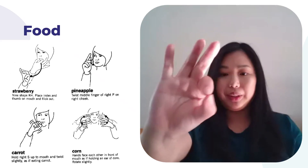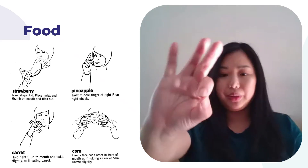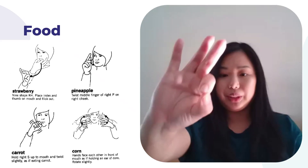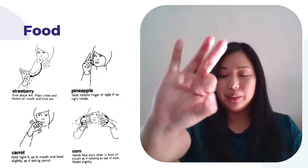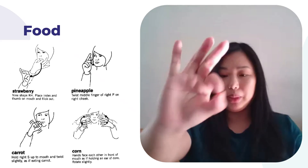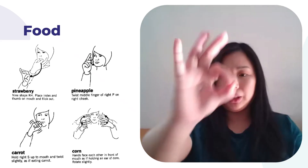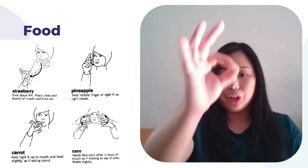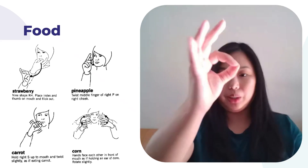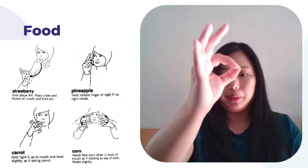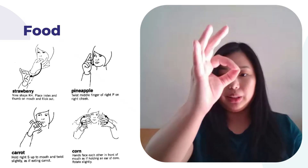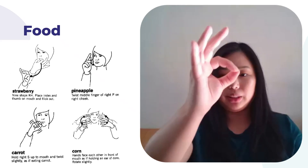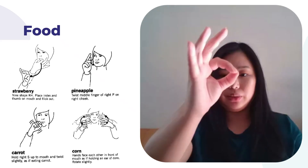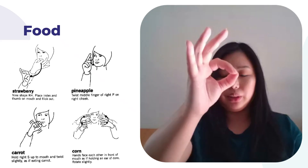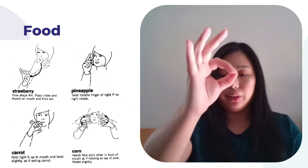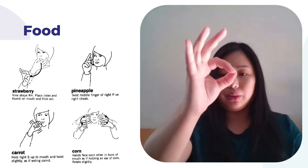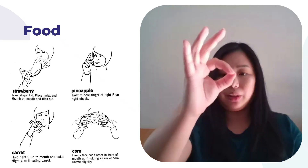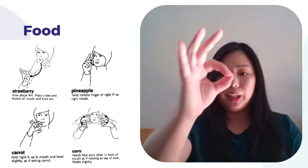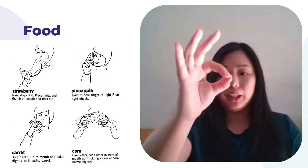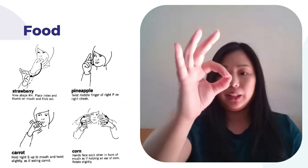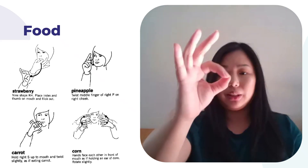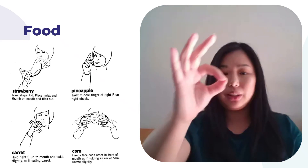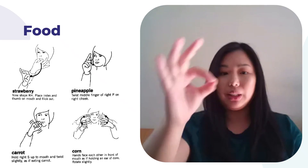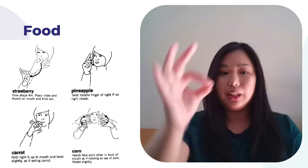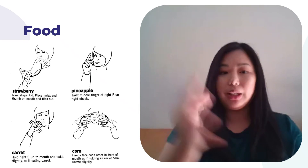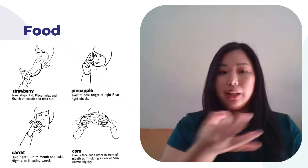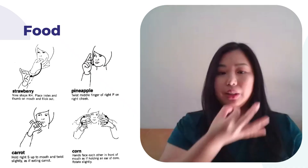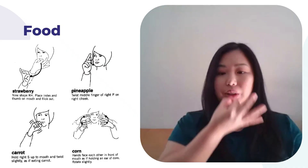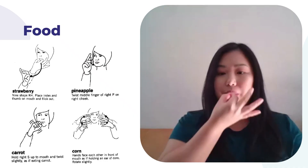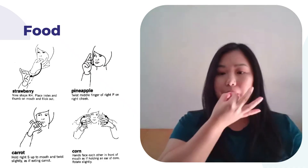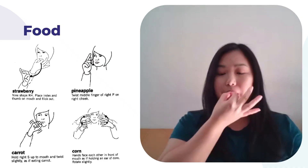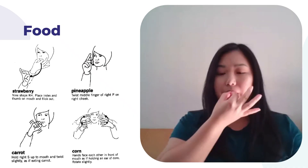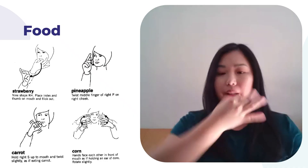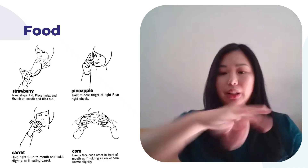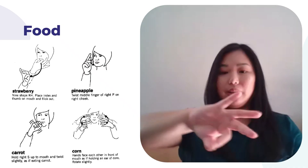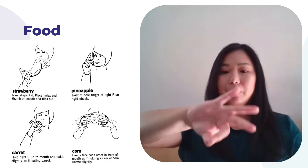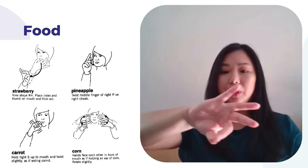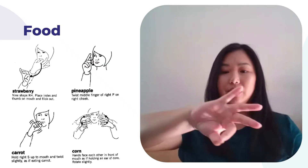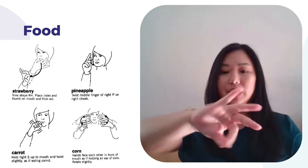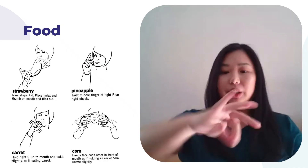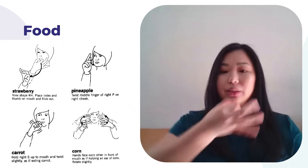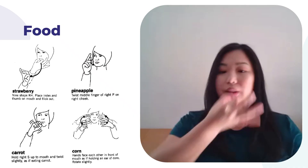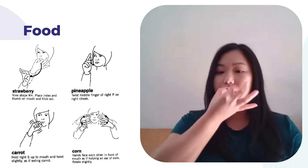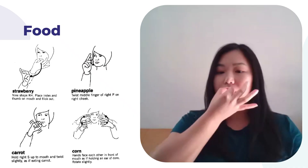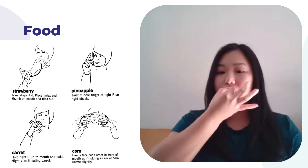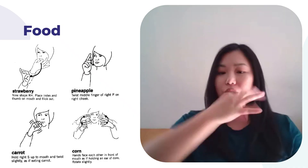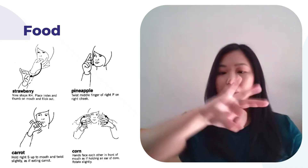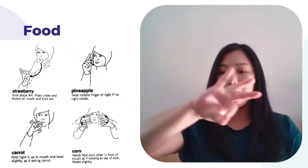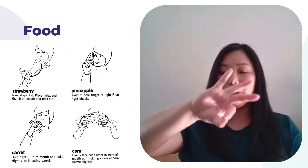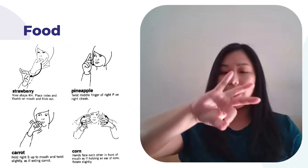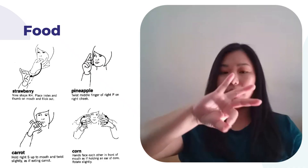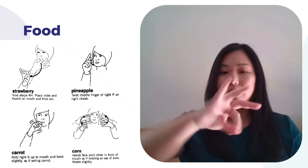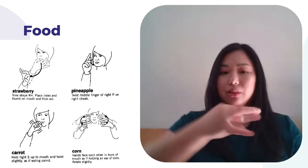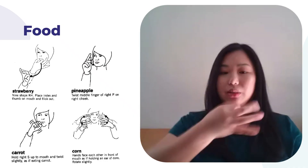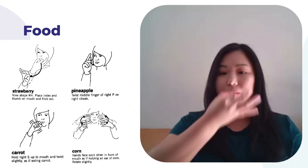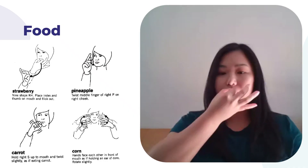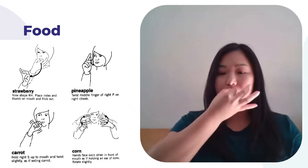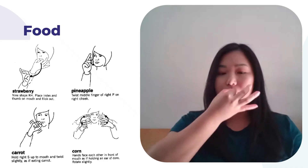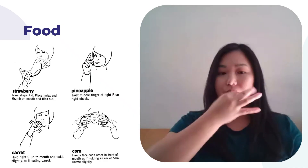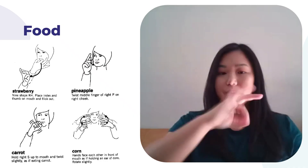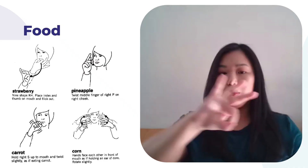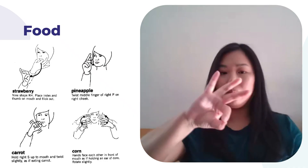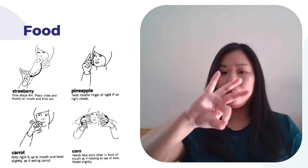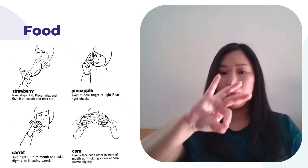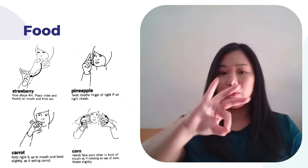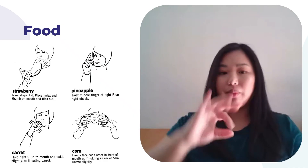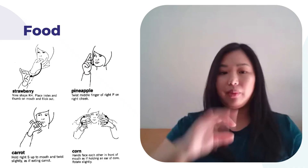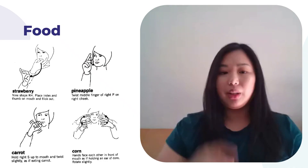Strawberry, you're going to make a shape like this with your hand to your mouth and move down, strawberry.